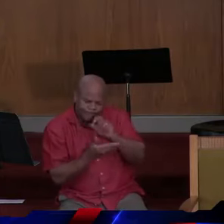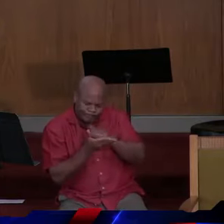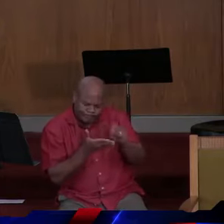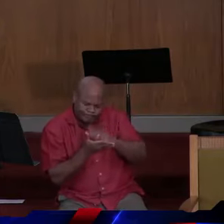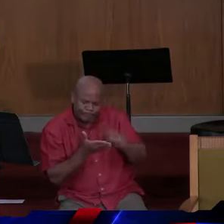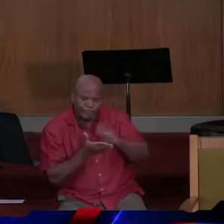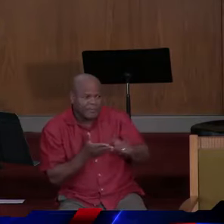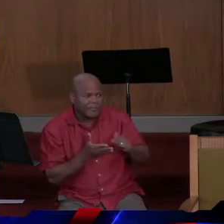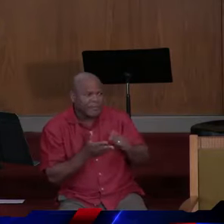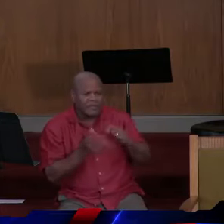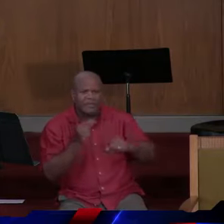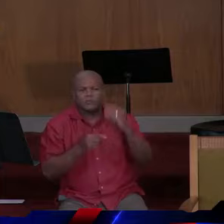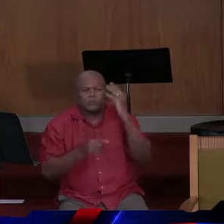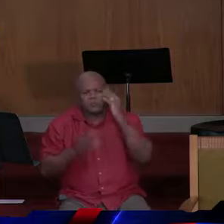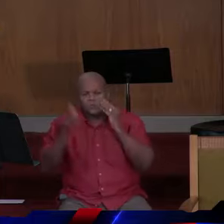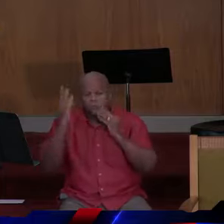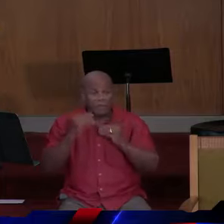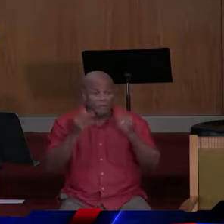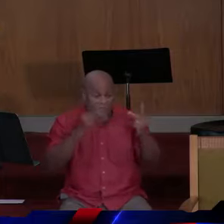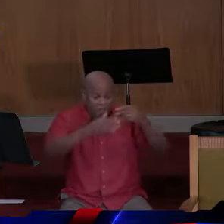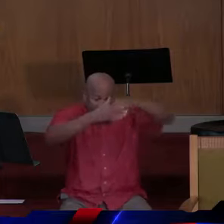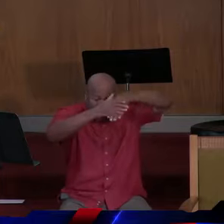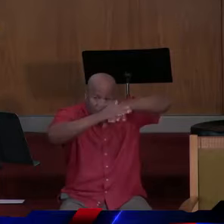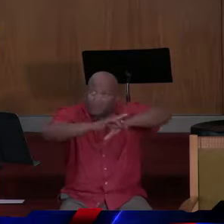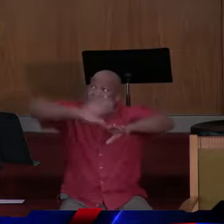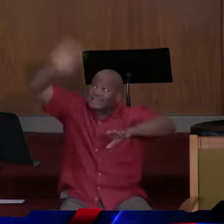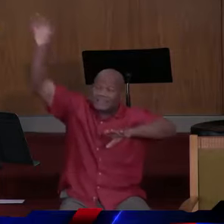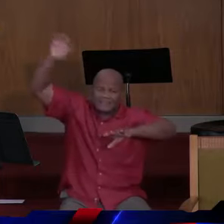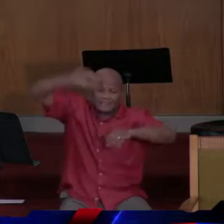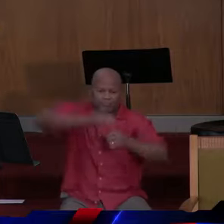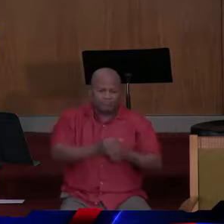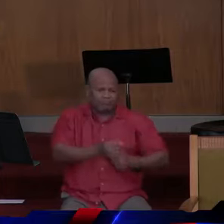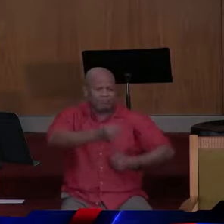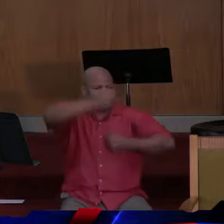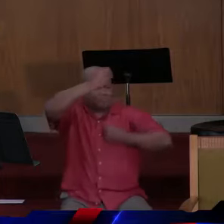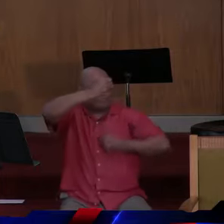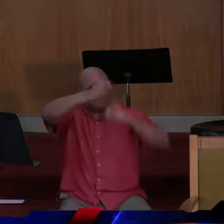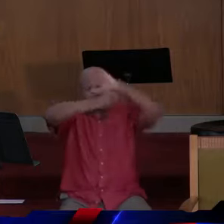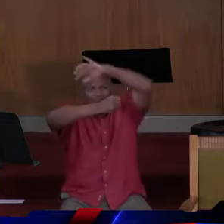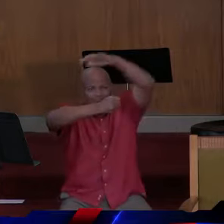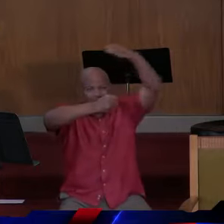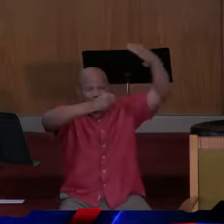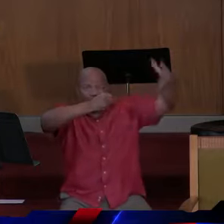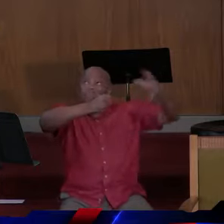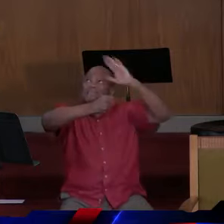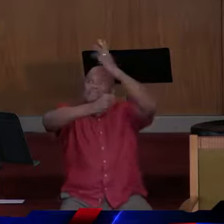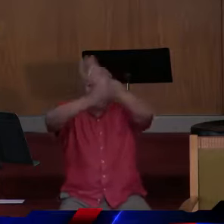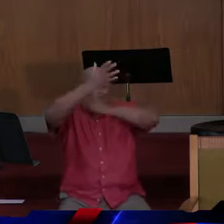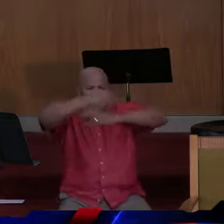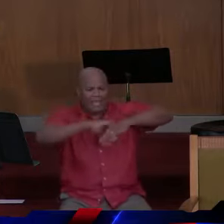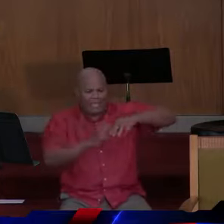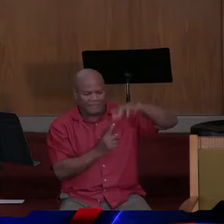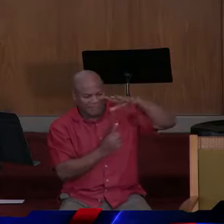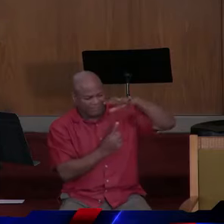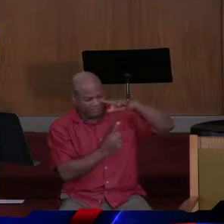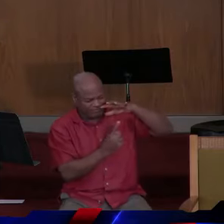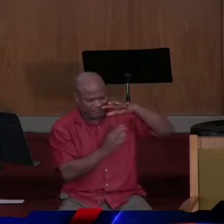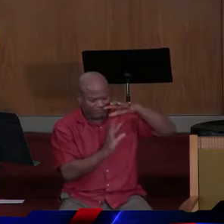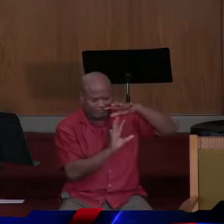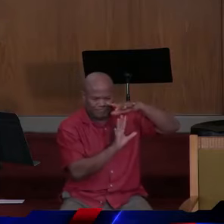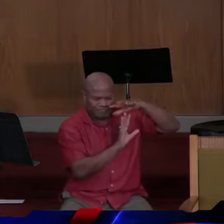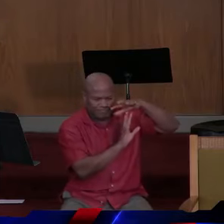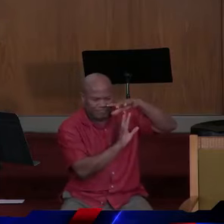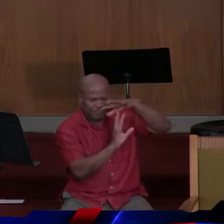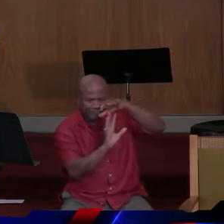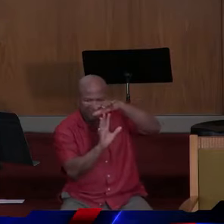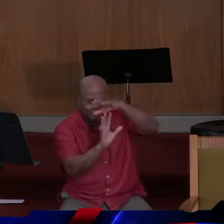who lived under the protective umbrella of God's mighty hand, they had experienced his deliverance from the terrible bondage in